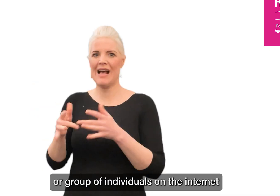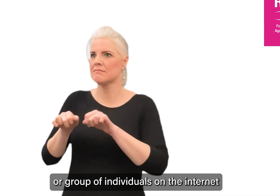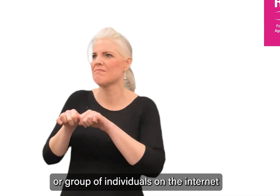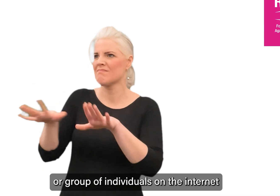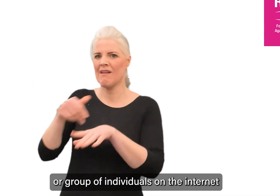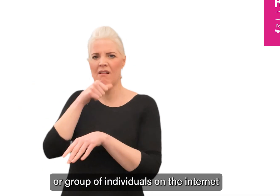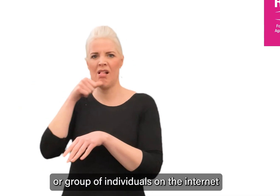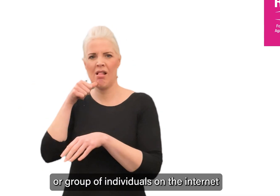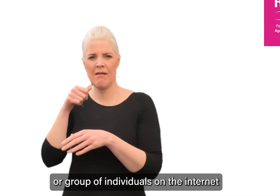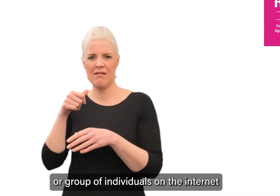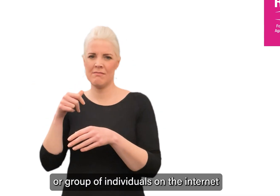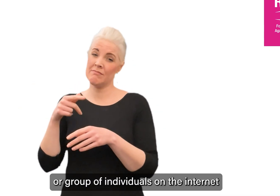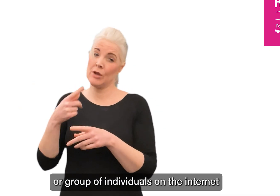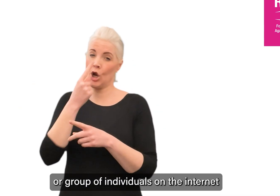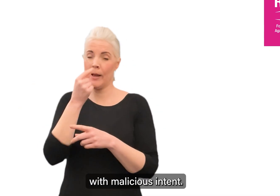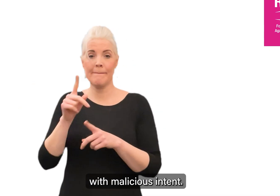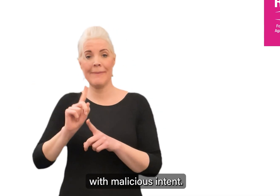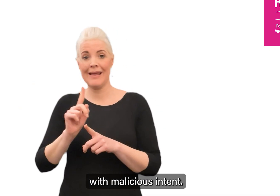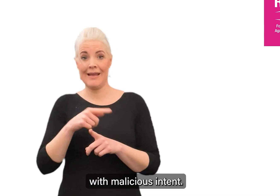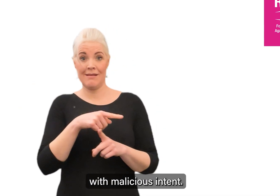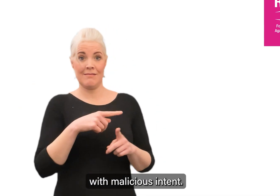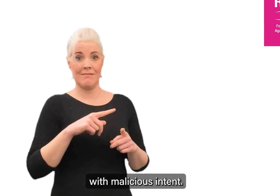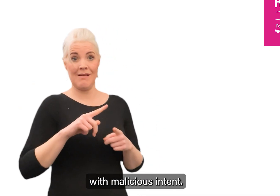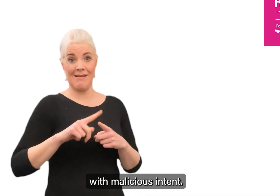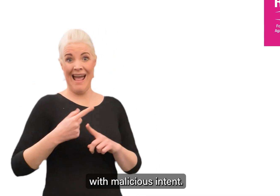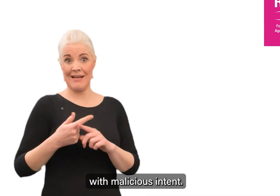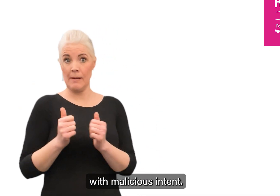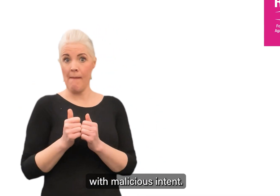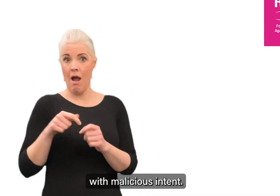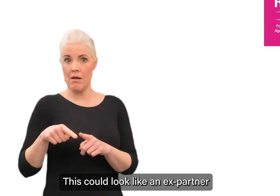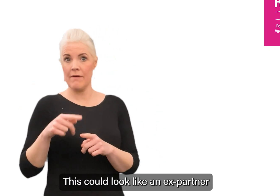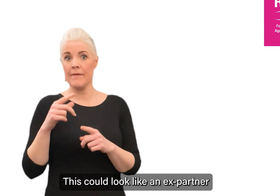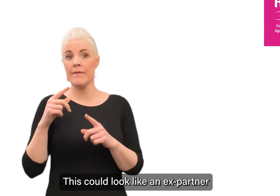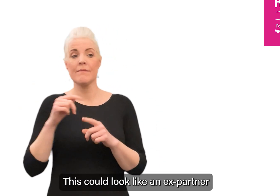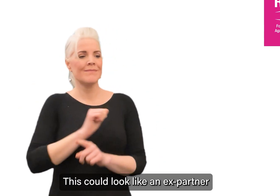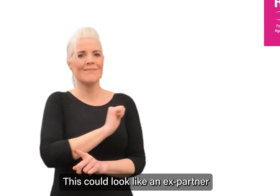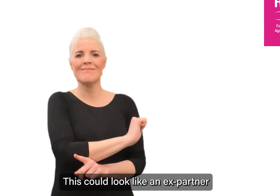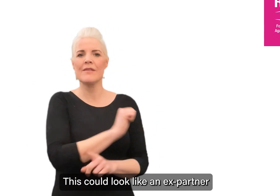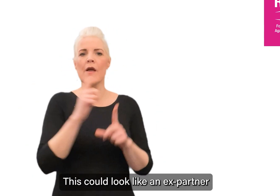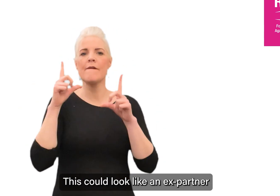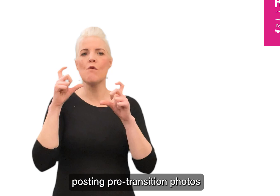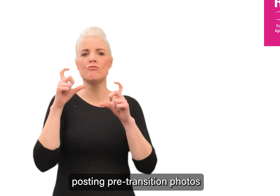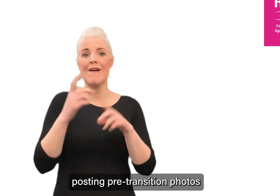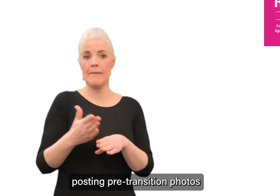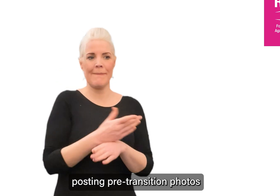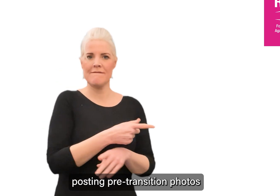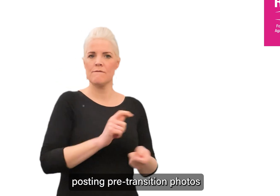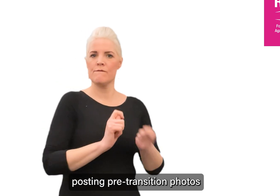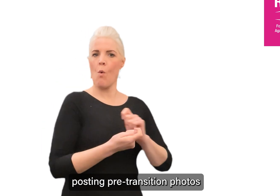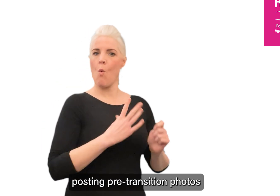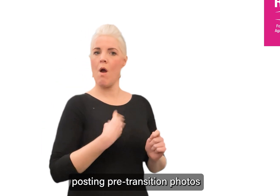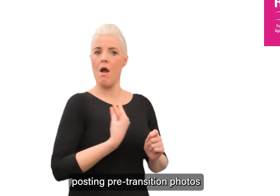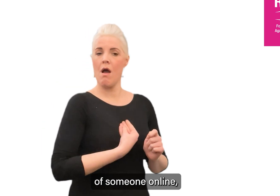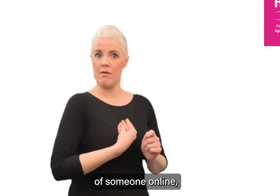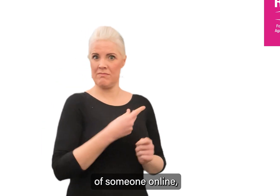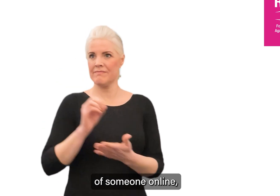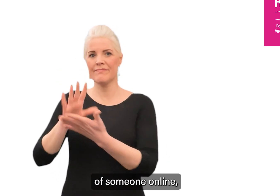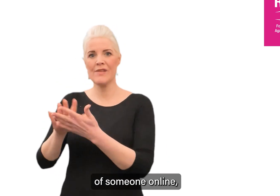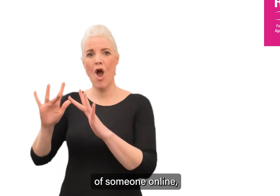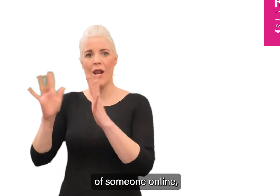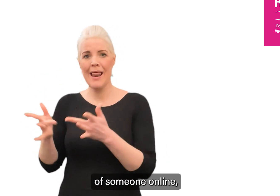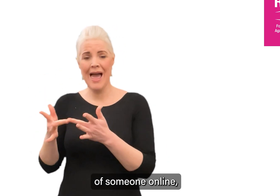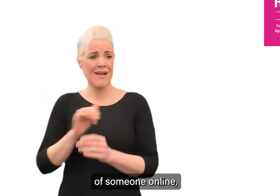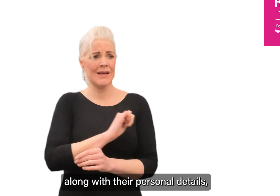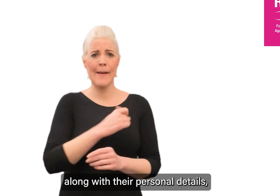or group of individuals on the internet with malicious intent. So this could look like an ex-partner posting pre-transition photos of